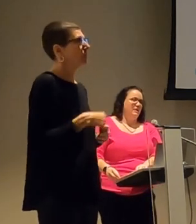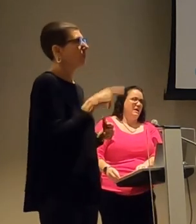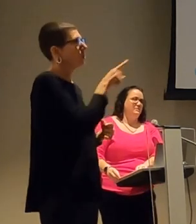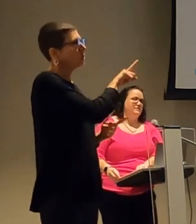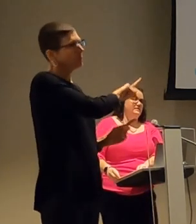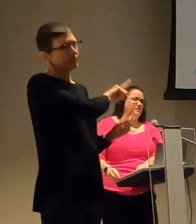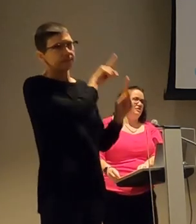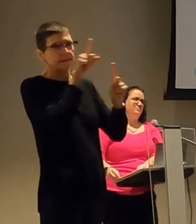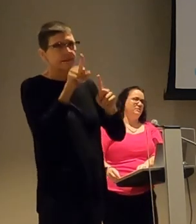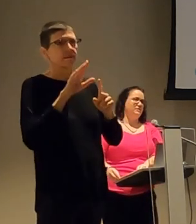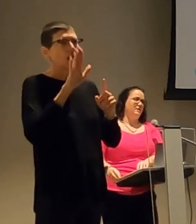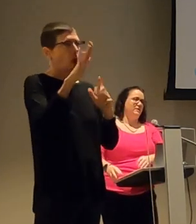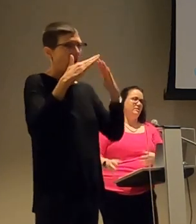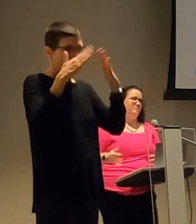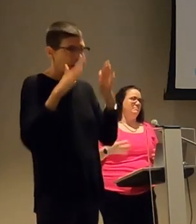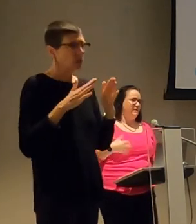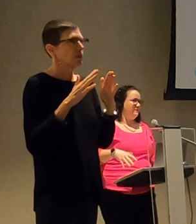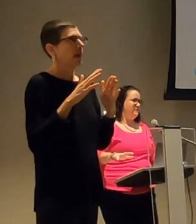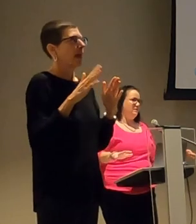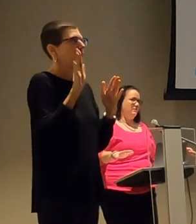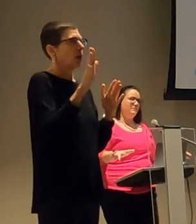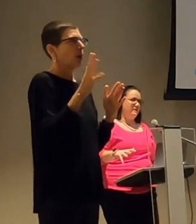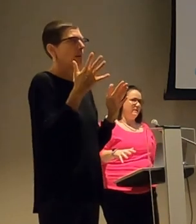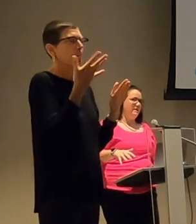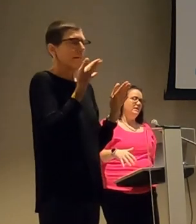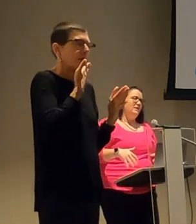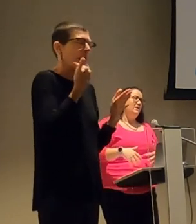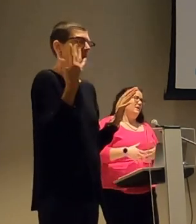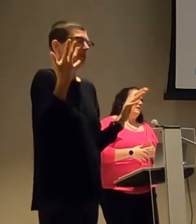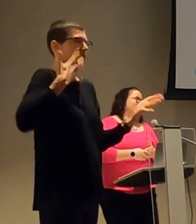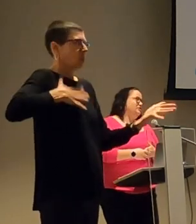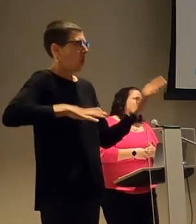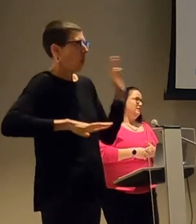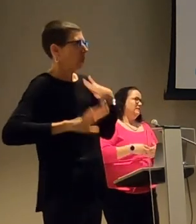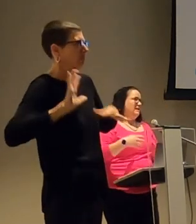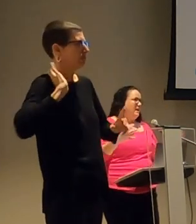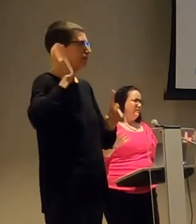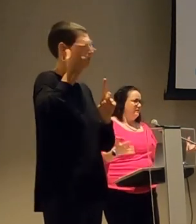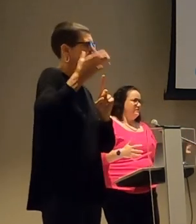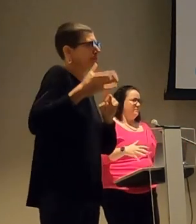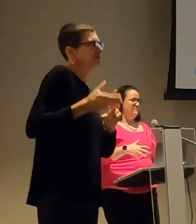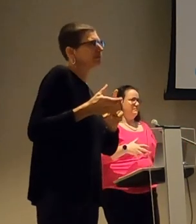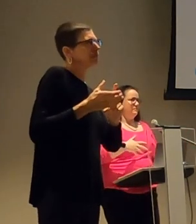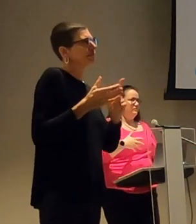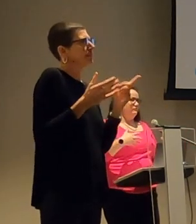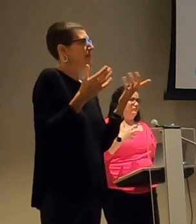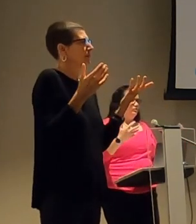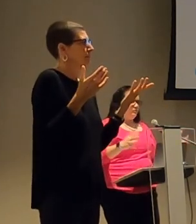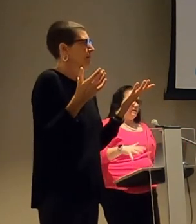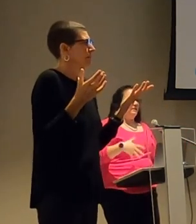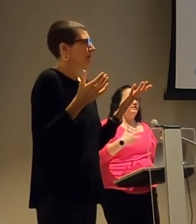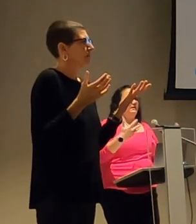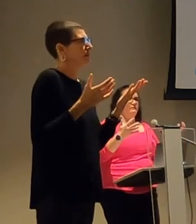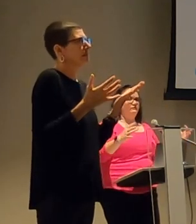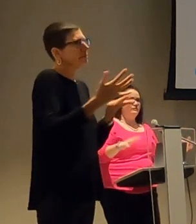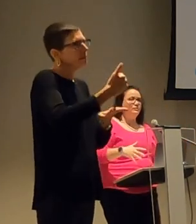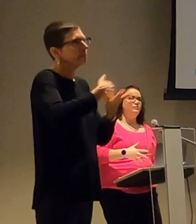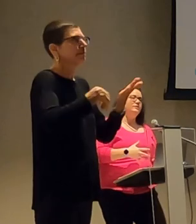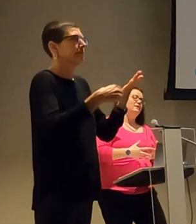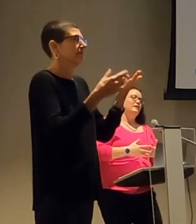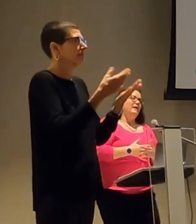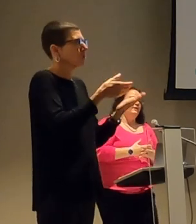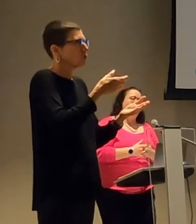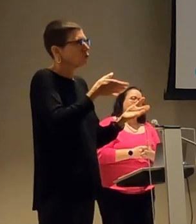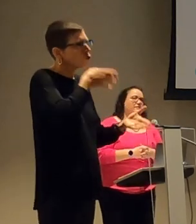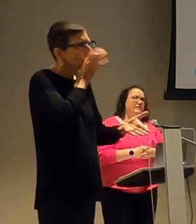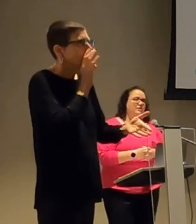back to her house and she puts on her best clothing. She gathers some drink and